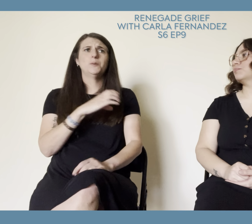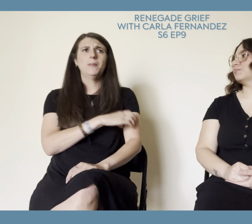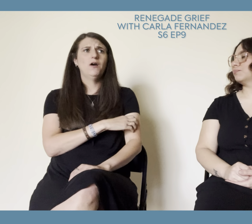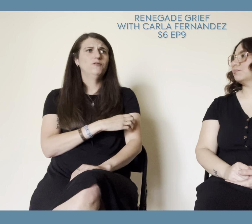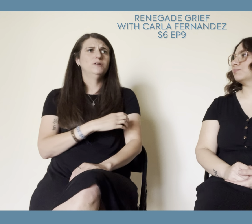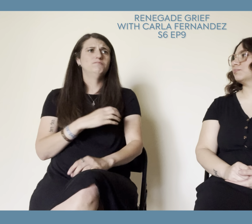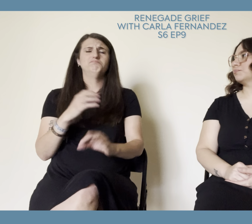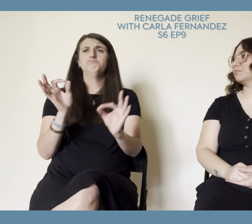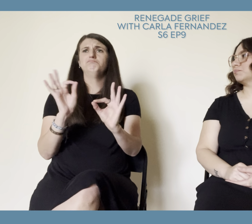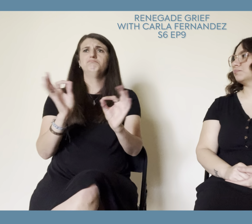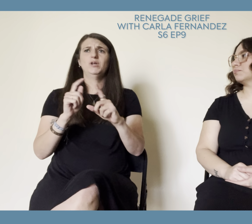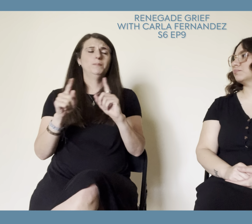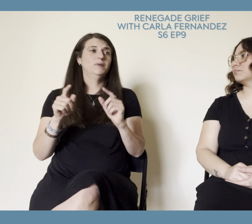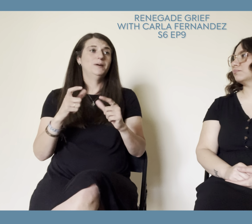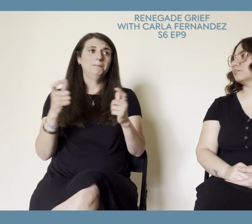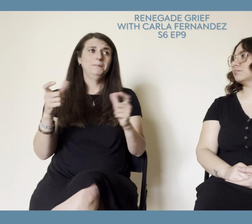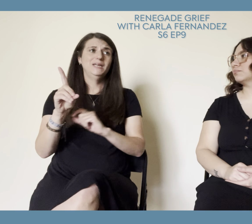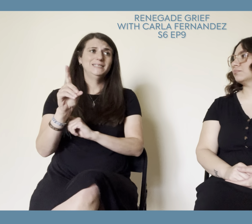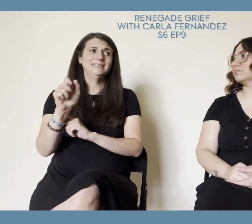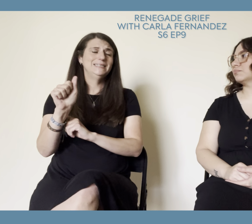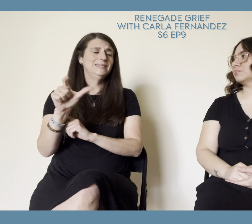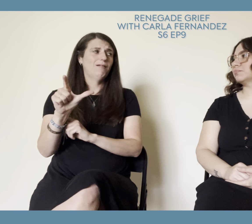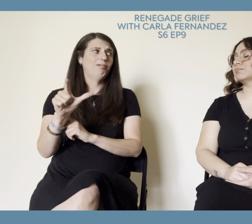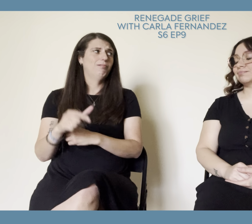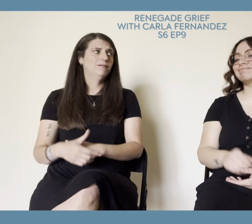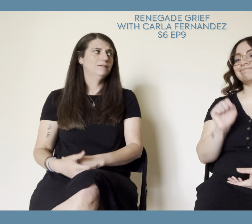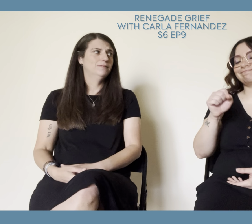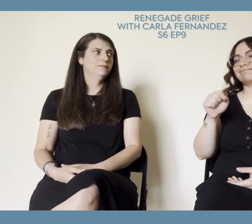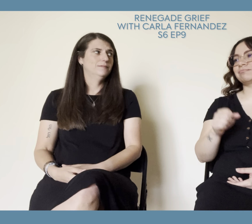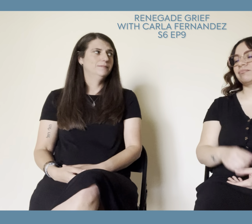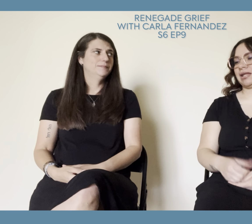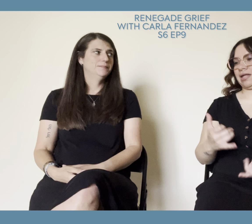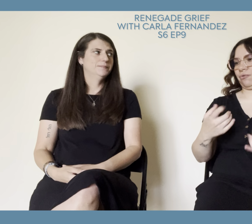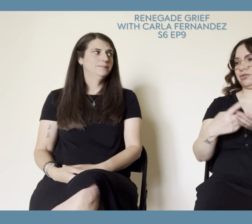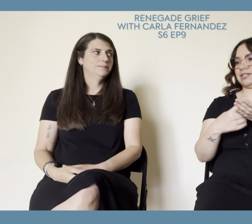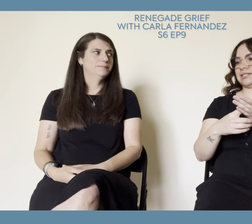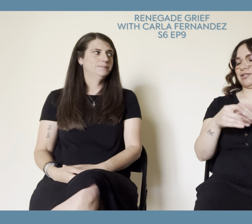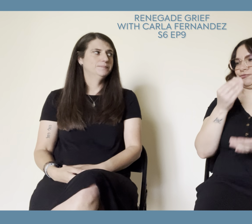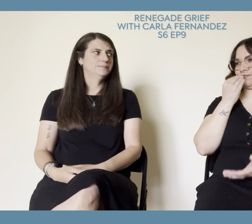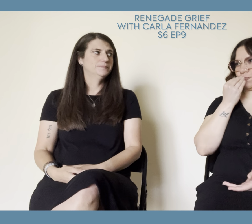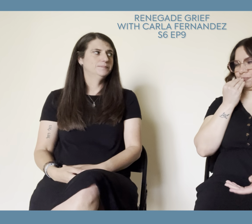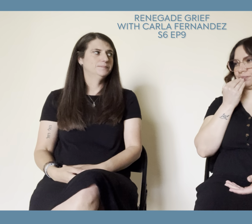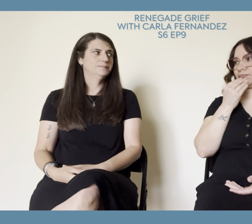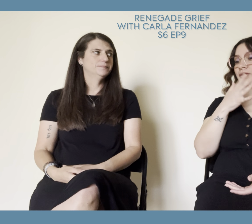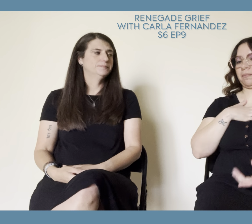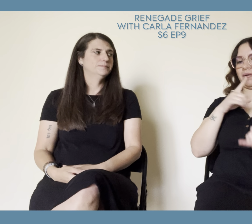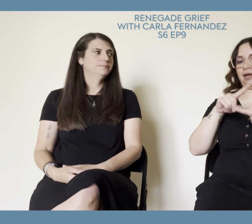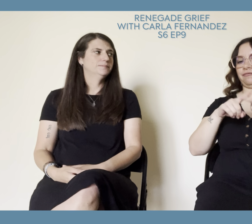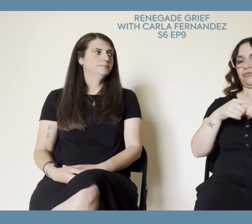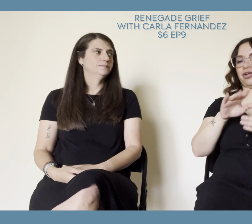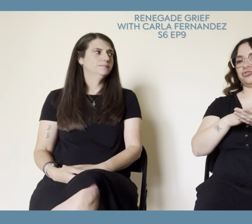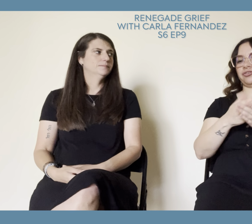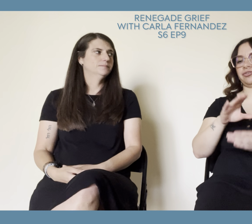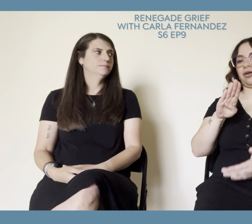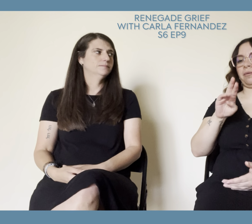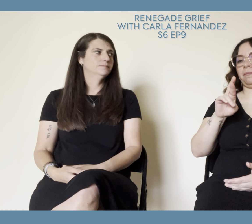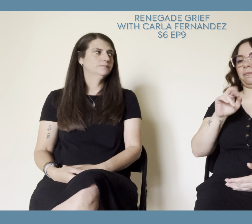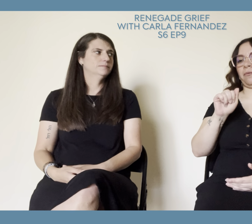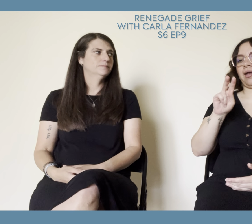but it's a big deal. It's a big deal. Let's talk about food for a minute. My friend, Chef Braveheart, she talks a lot about food